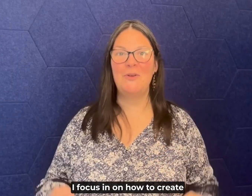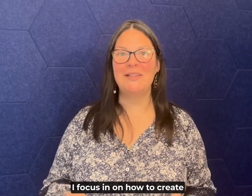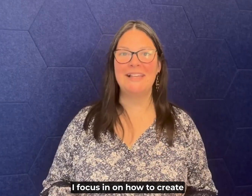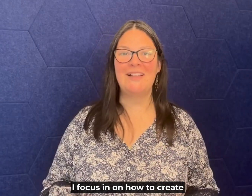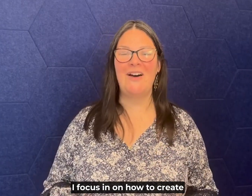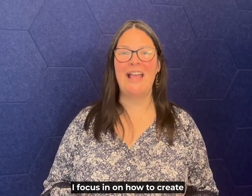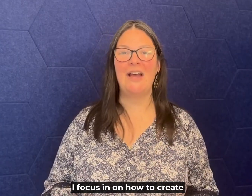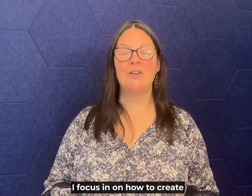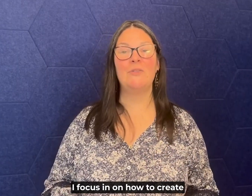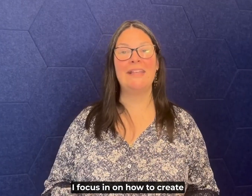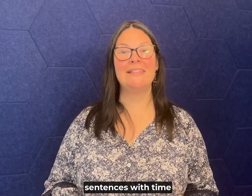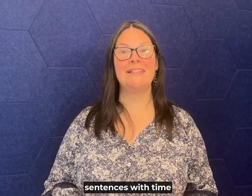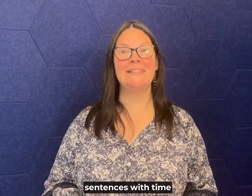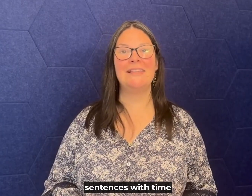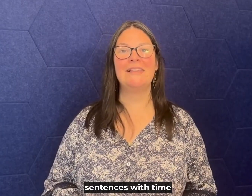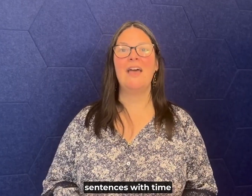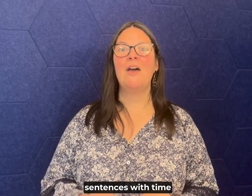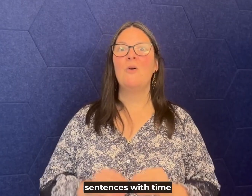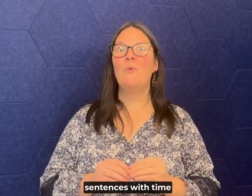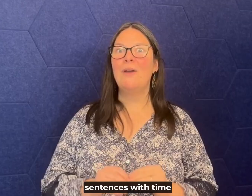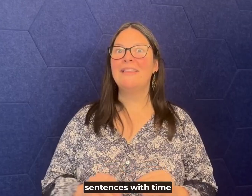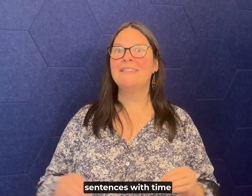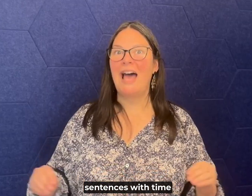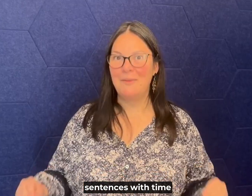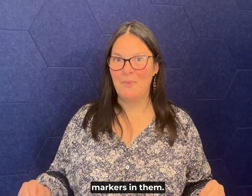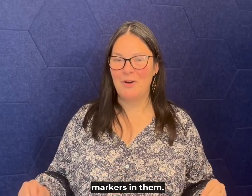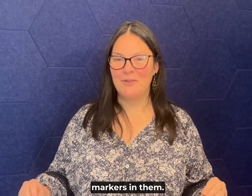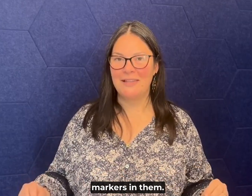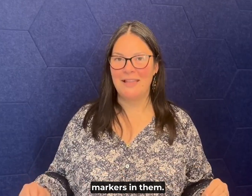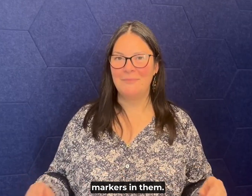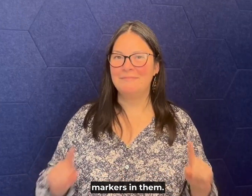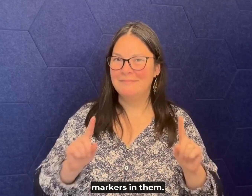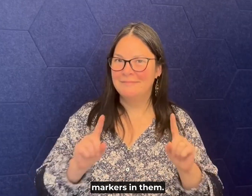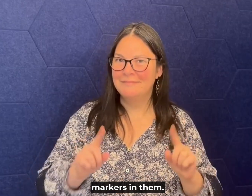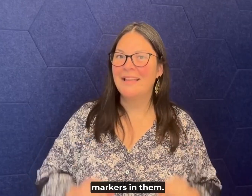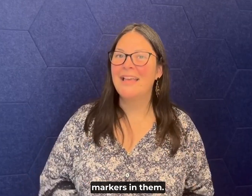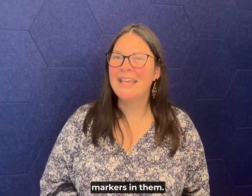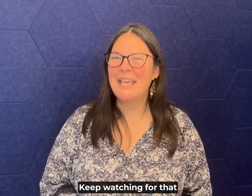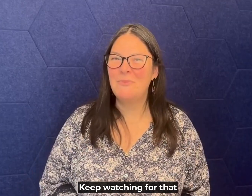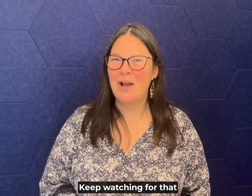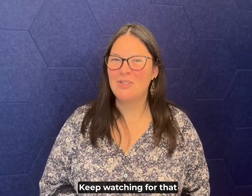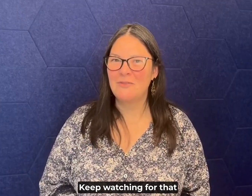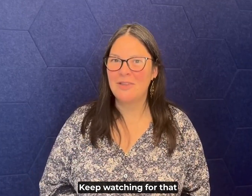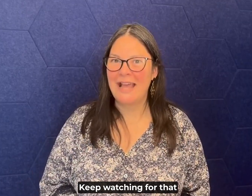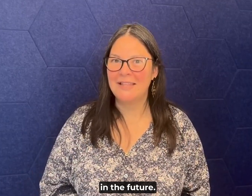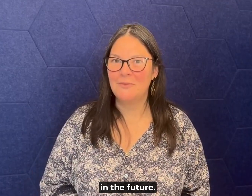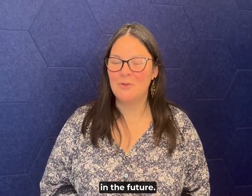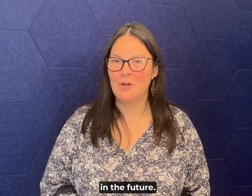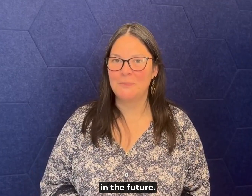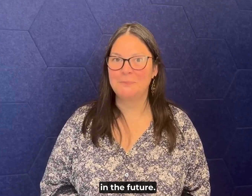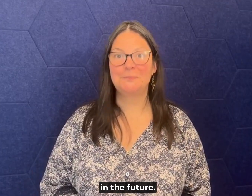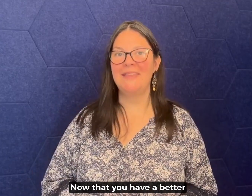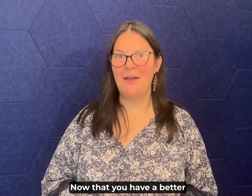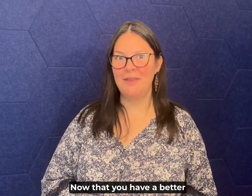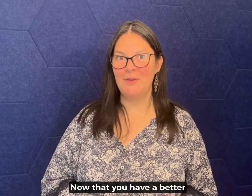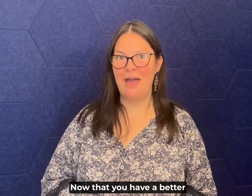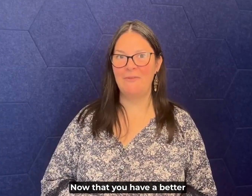focus in on how to create sentences with time markers in them. Keep watching for that in the future. Now that you have a